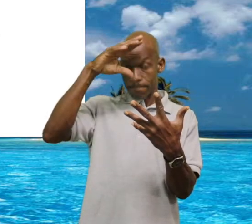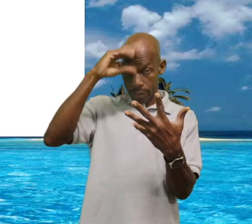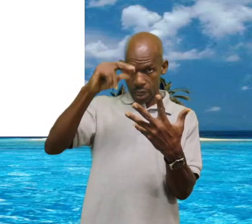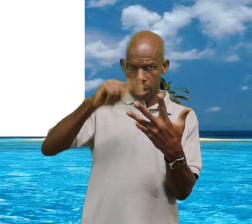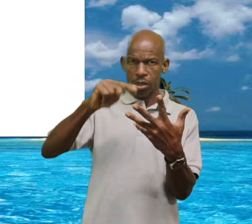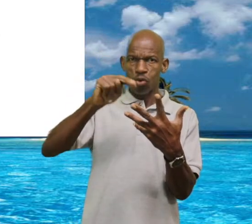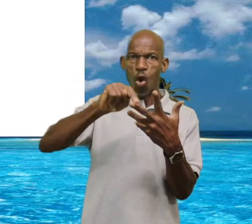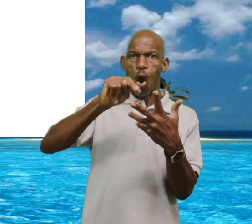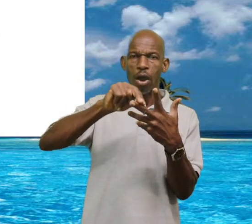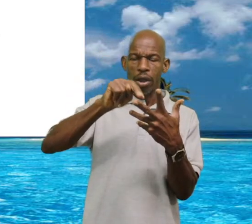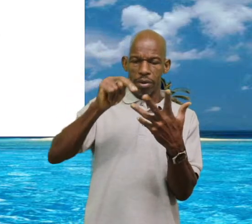man,